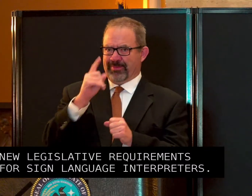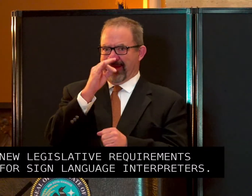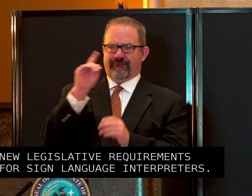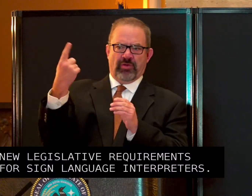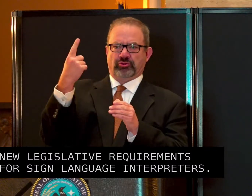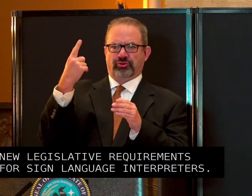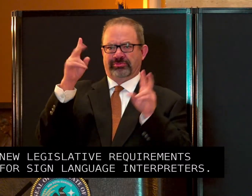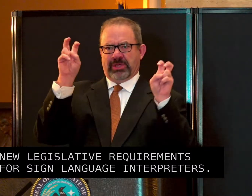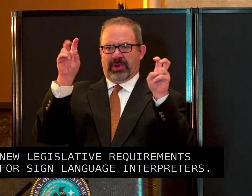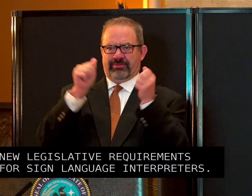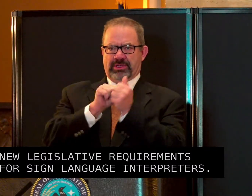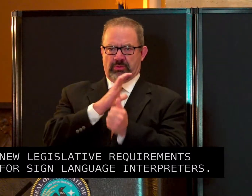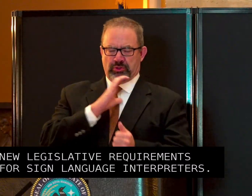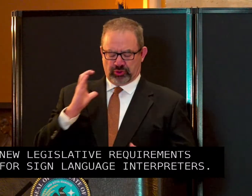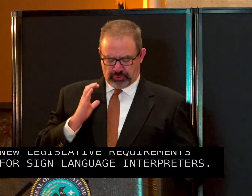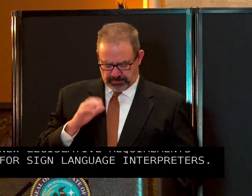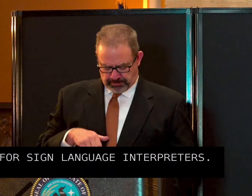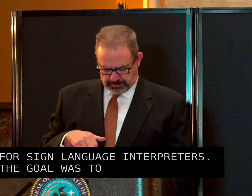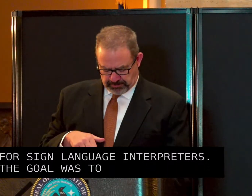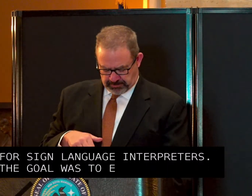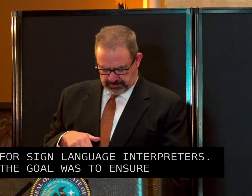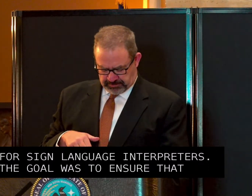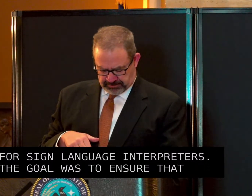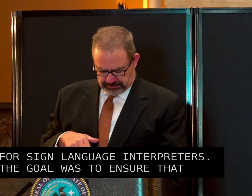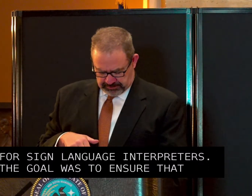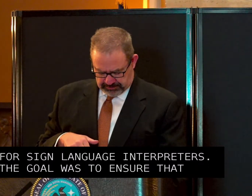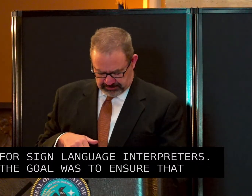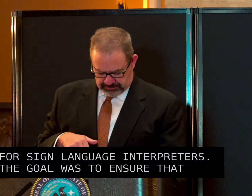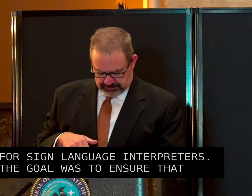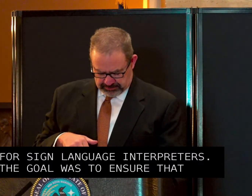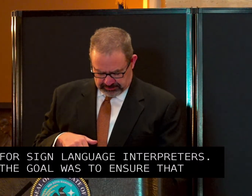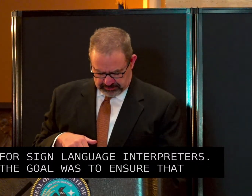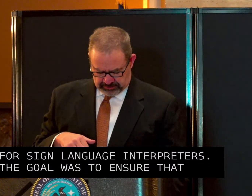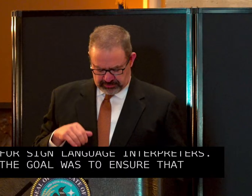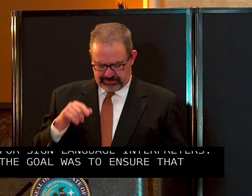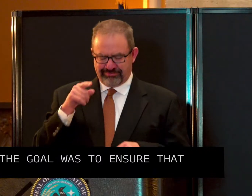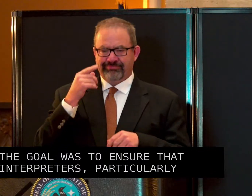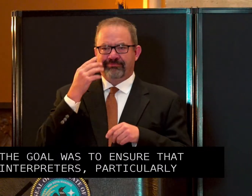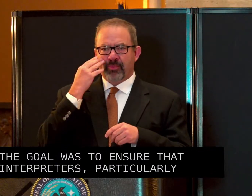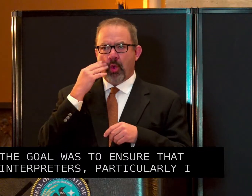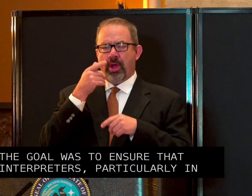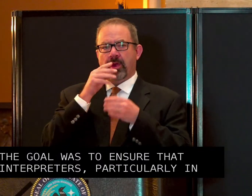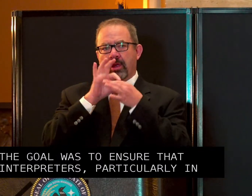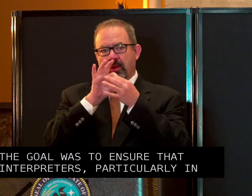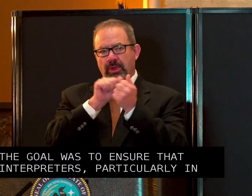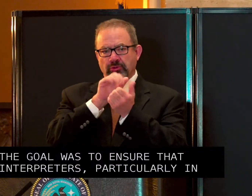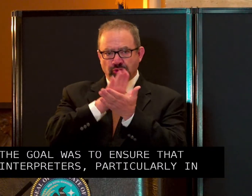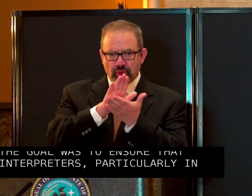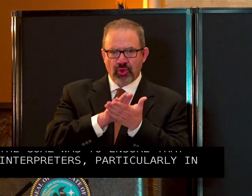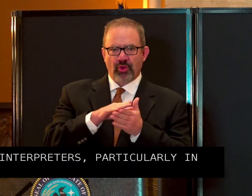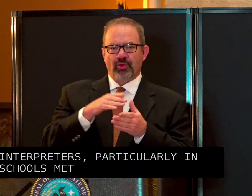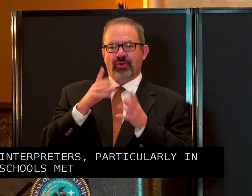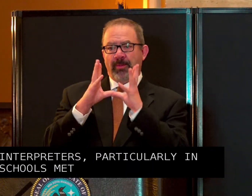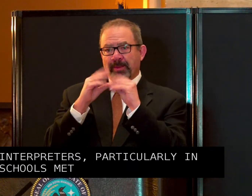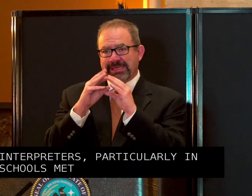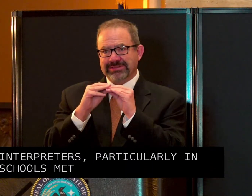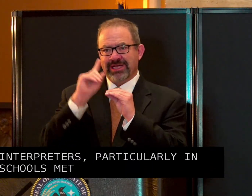The goal was to ensure that interpreters, particularly in schools, met certain standards.